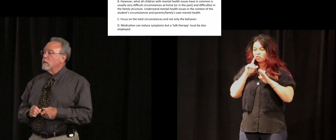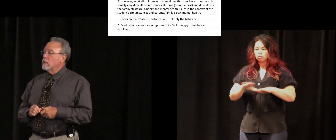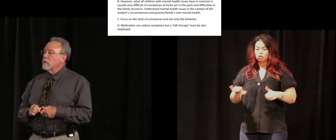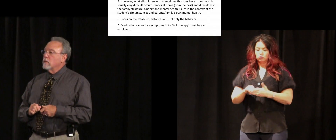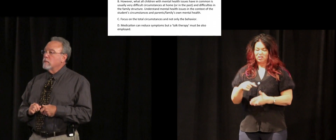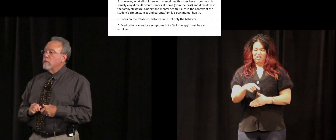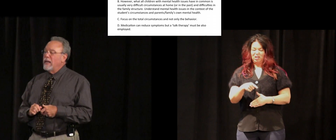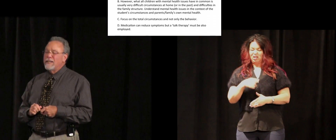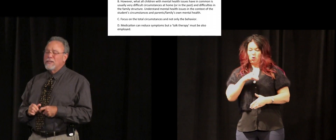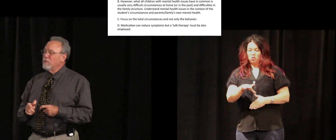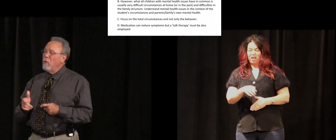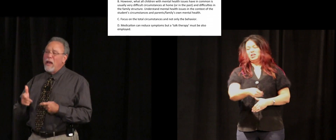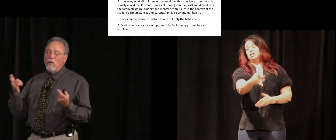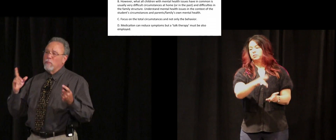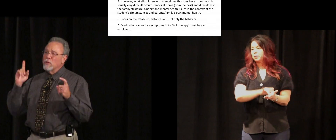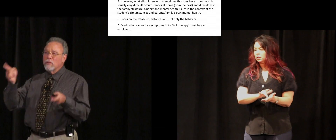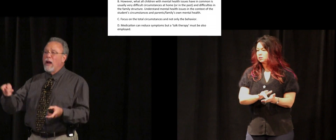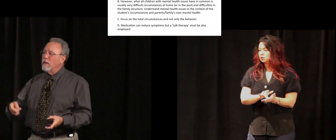is.